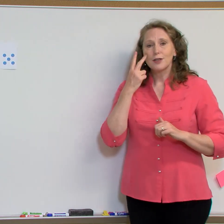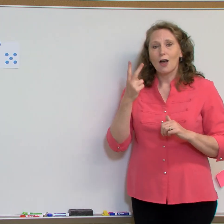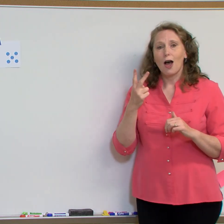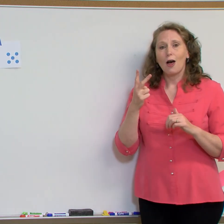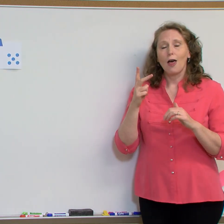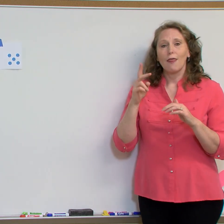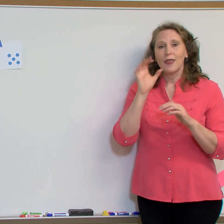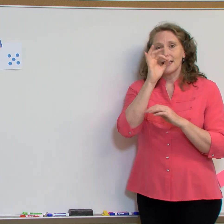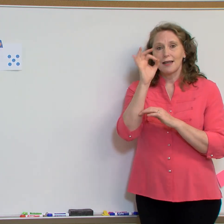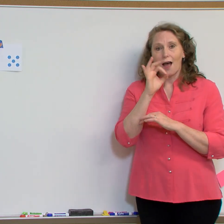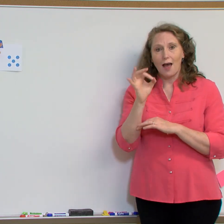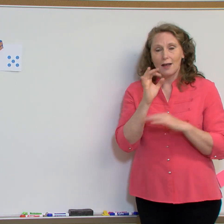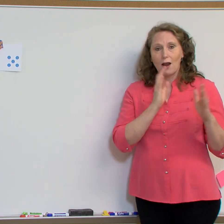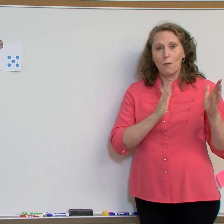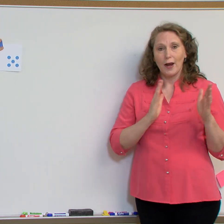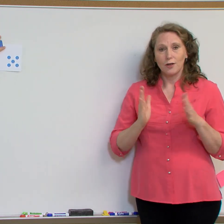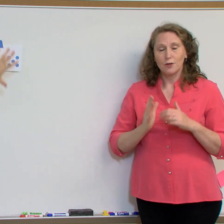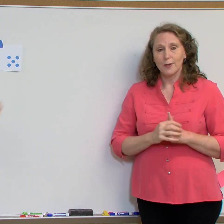arrangement.